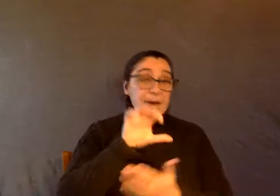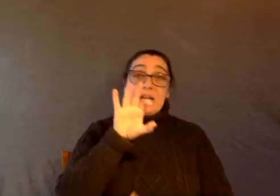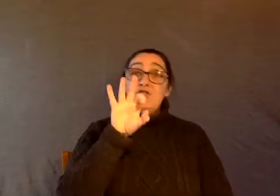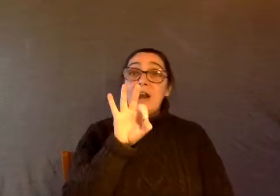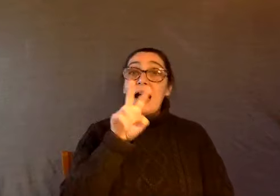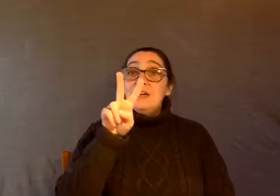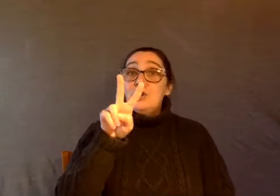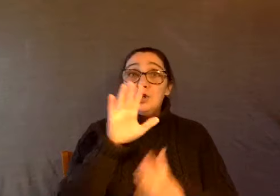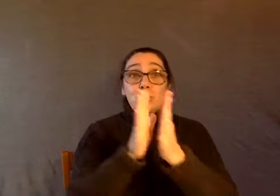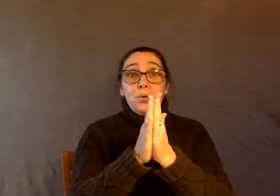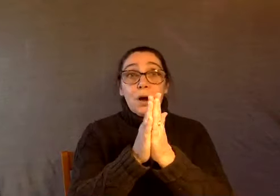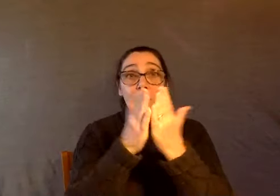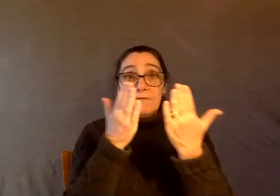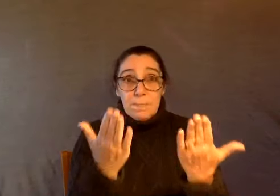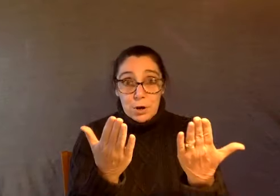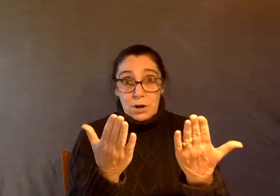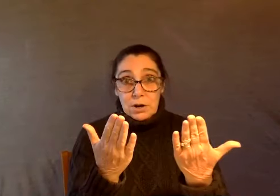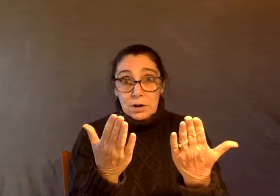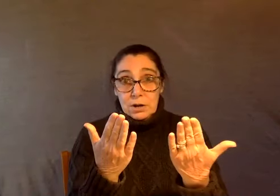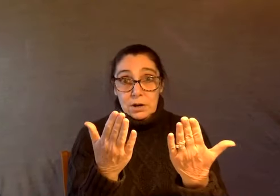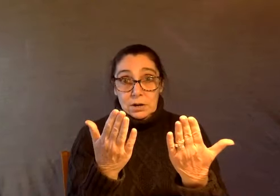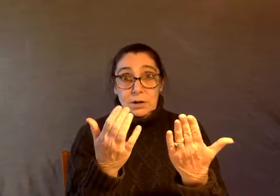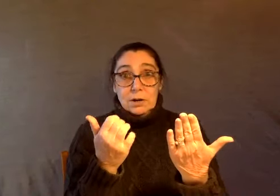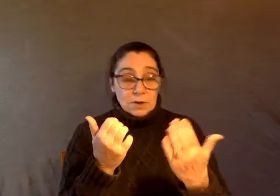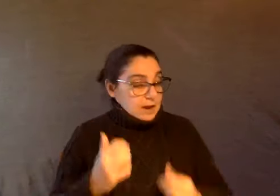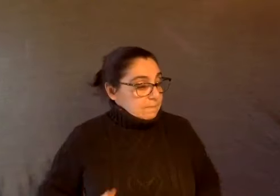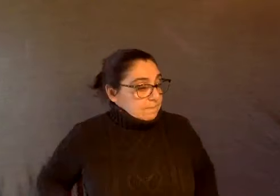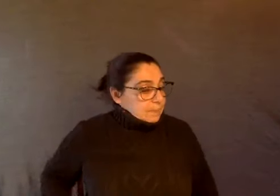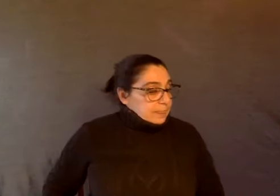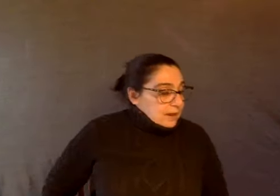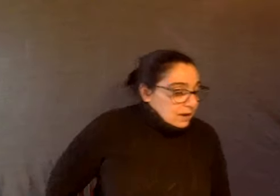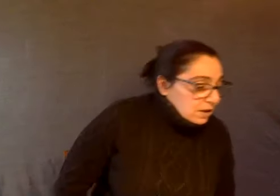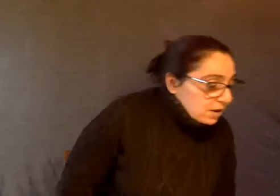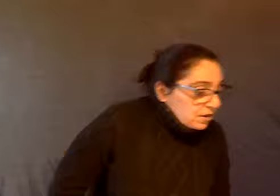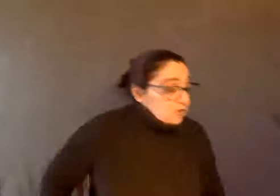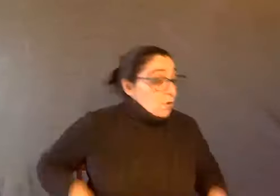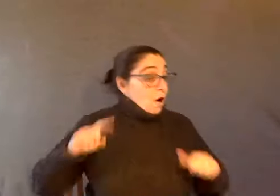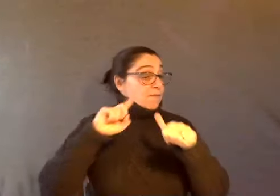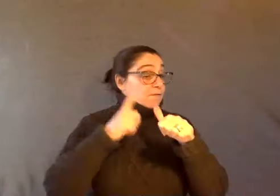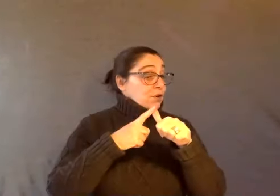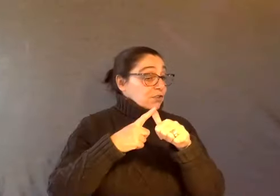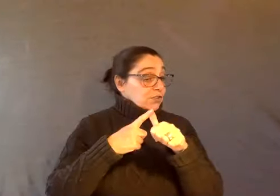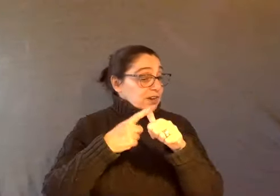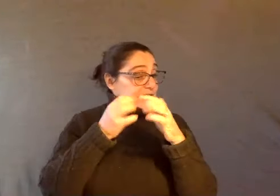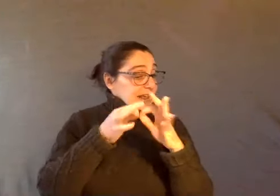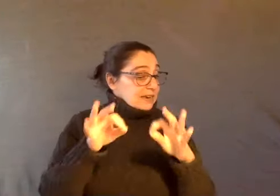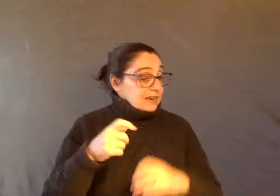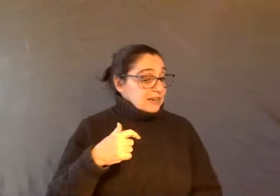page 92 of the book. Okay? So our first sentence